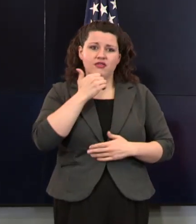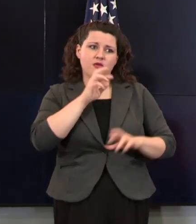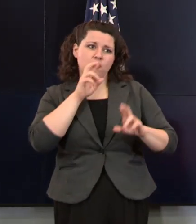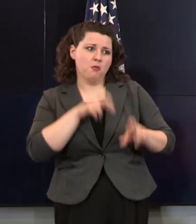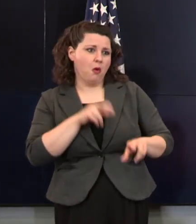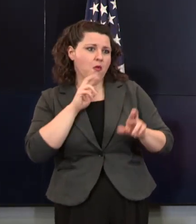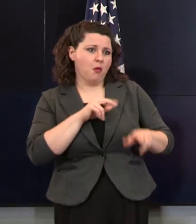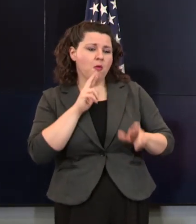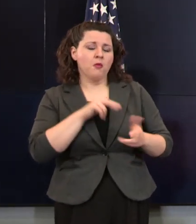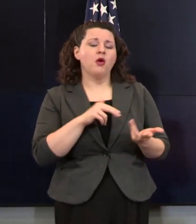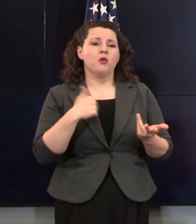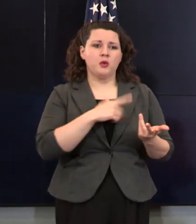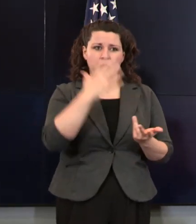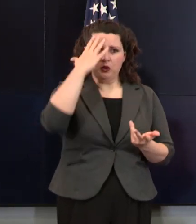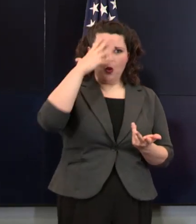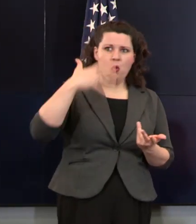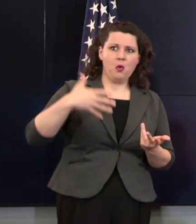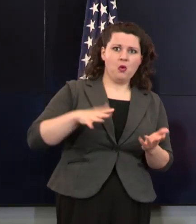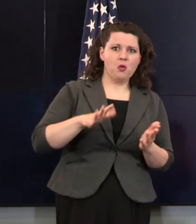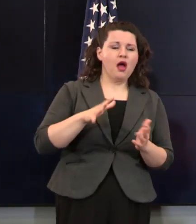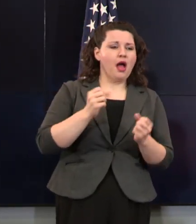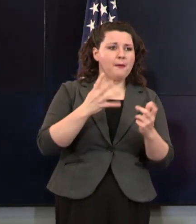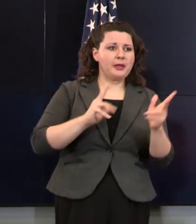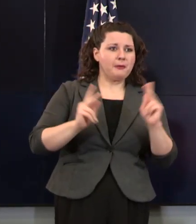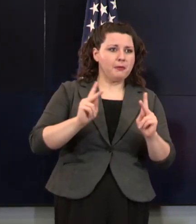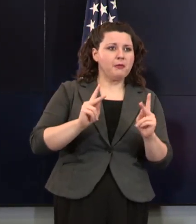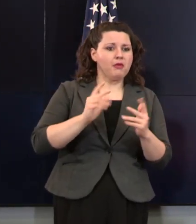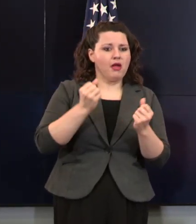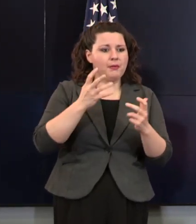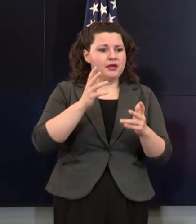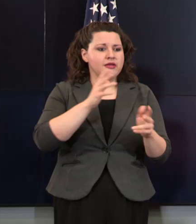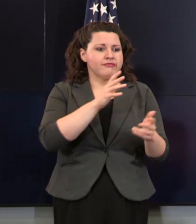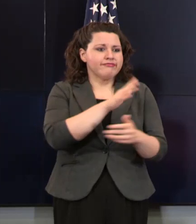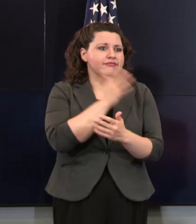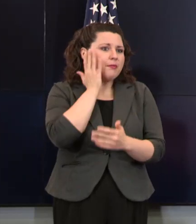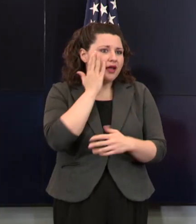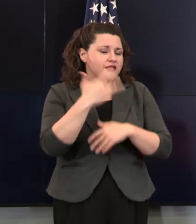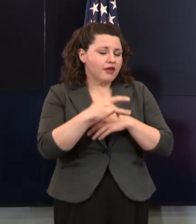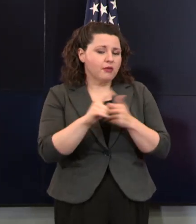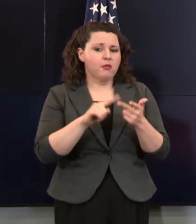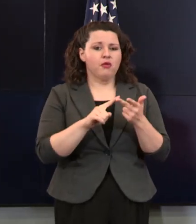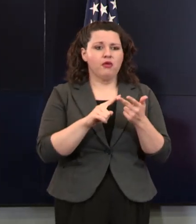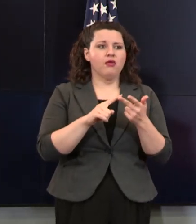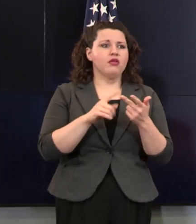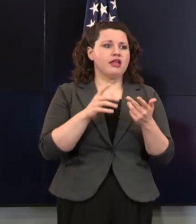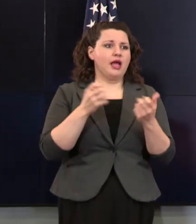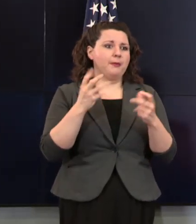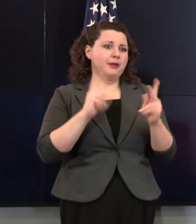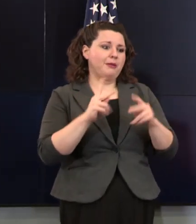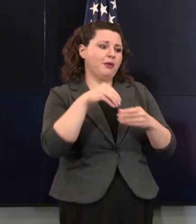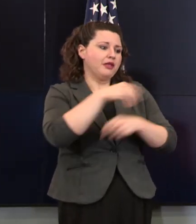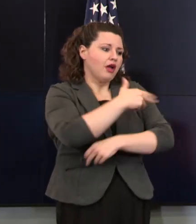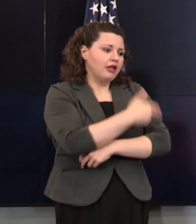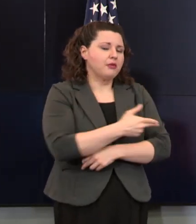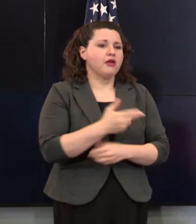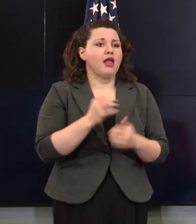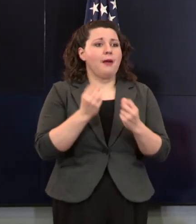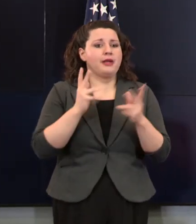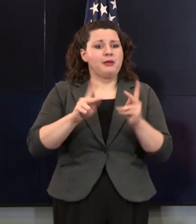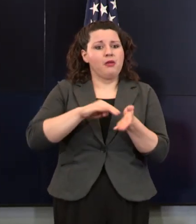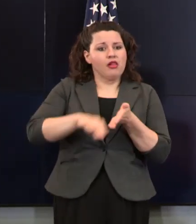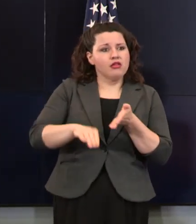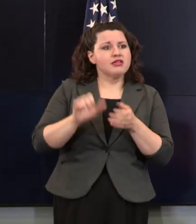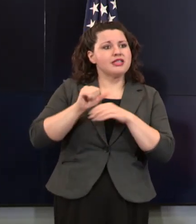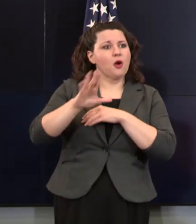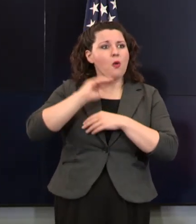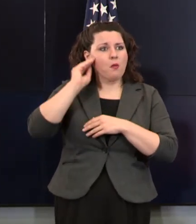so that we can have some sense of usage and discharge and where we're at as we move forward. So I appreciate that, and